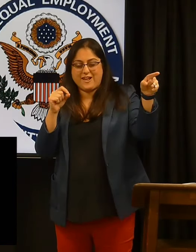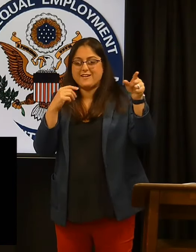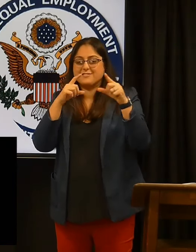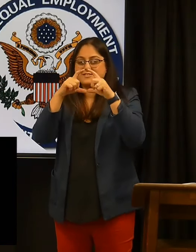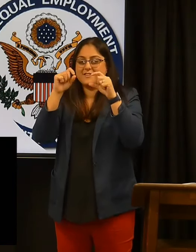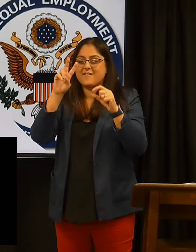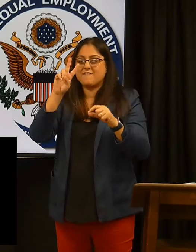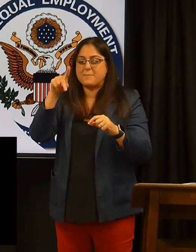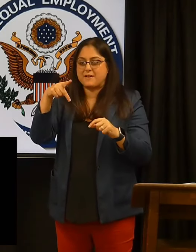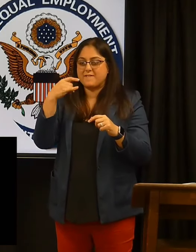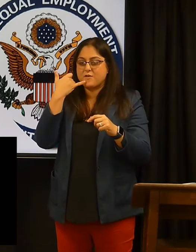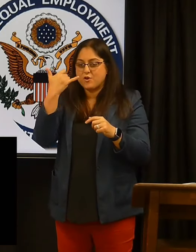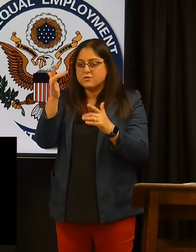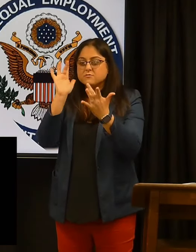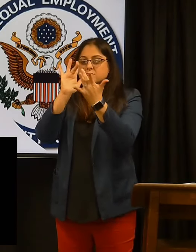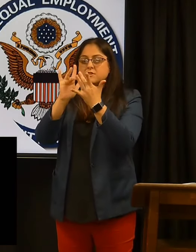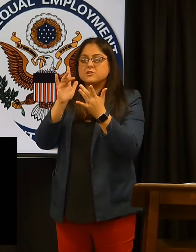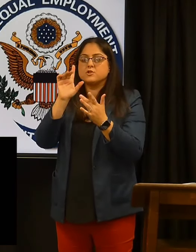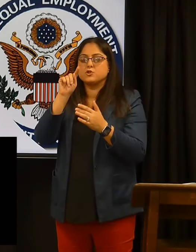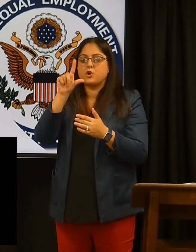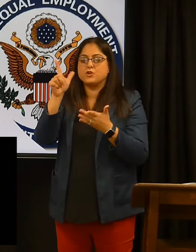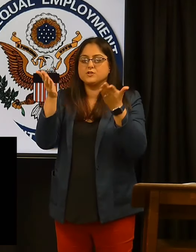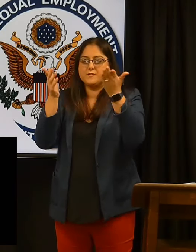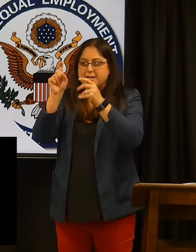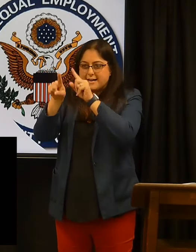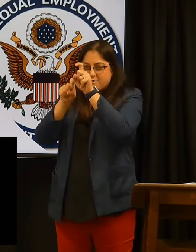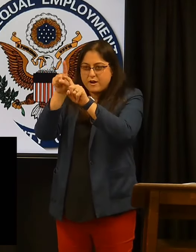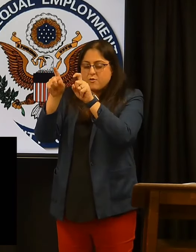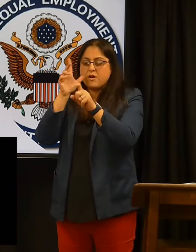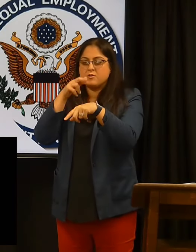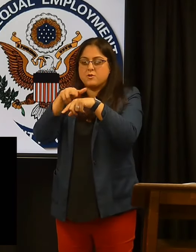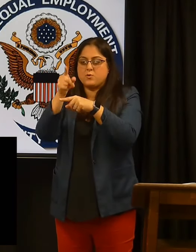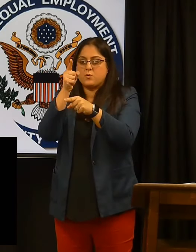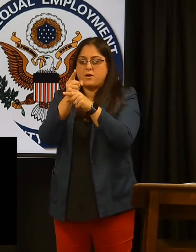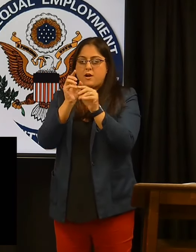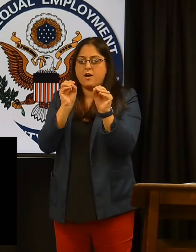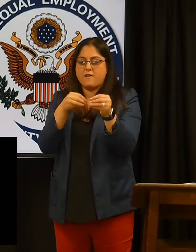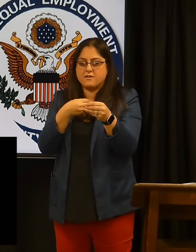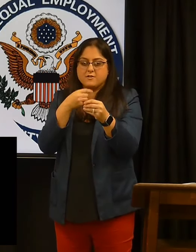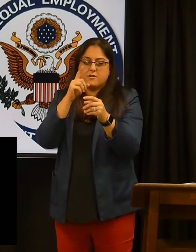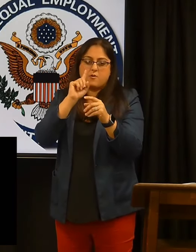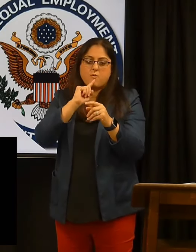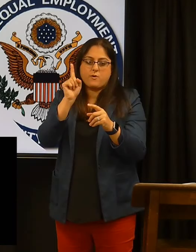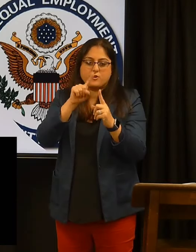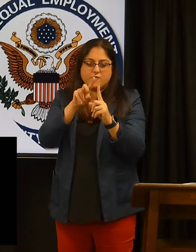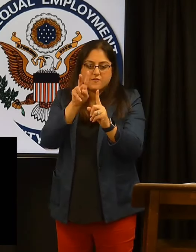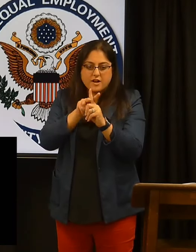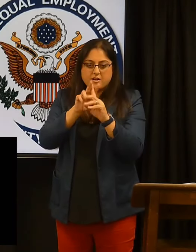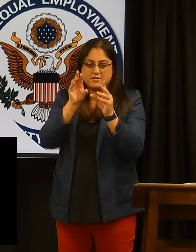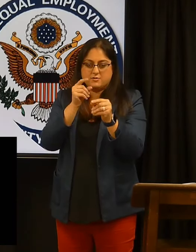I had some cards over there with our VP phone number. And you can ask us questions, and we can refer you to the right office